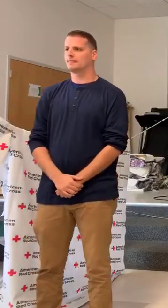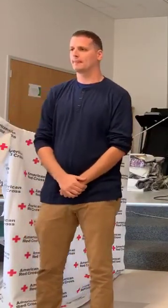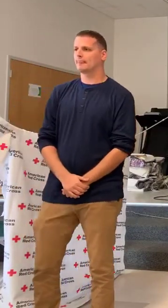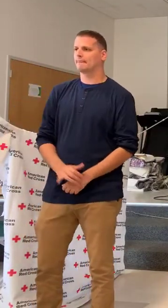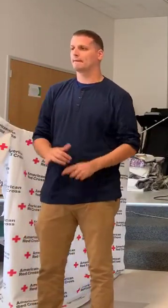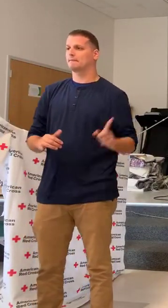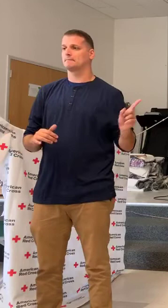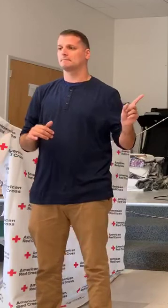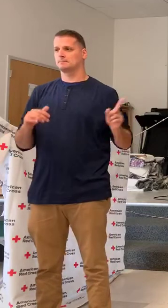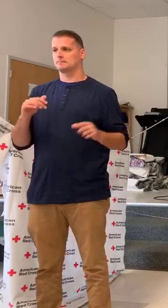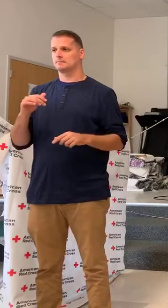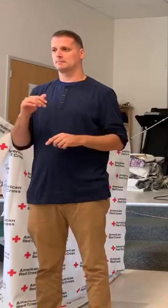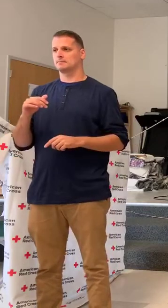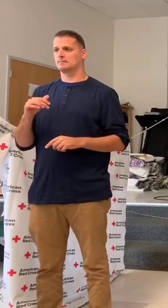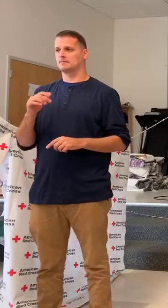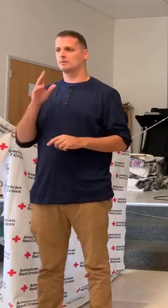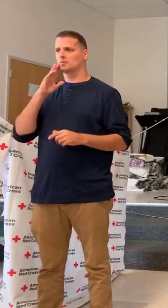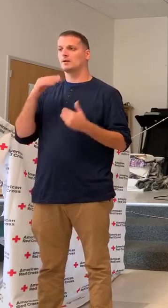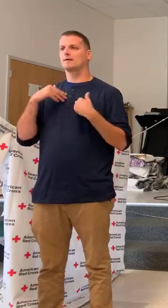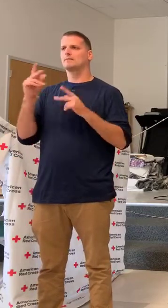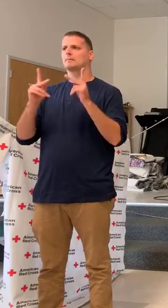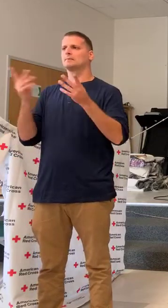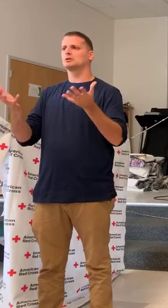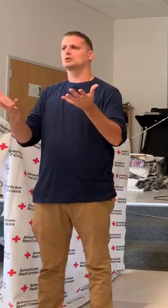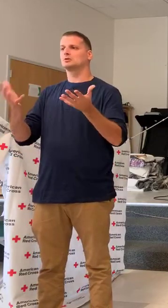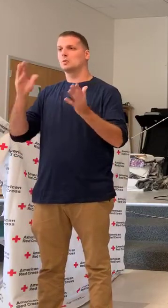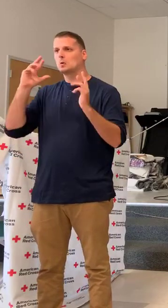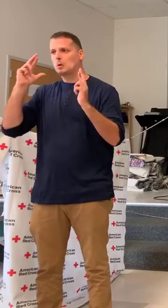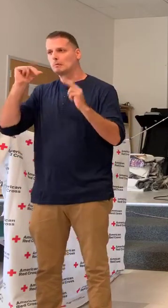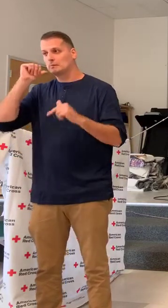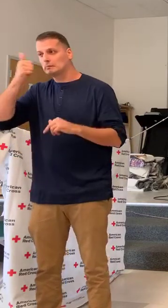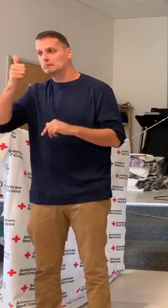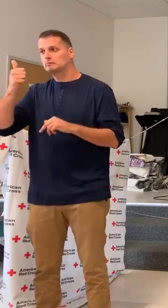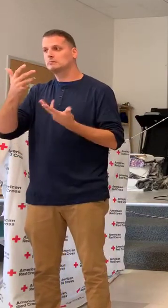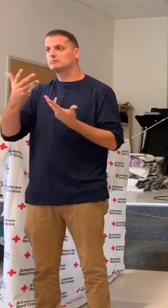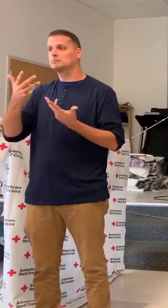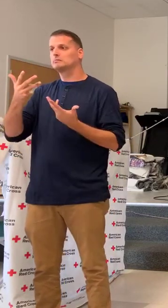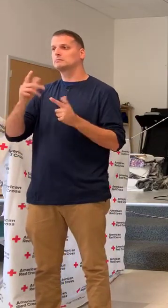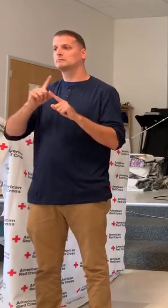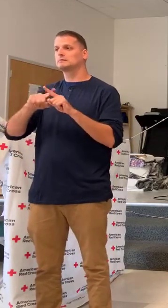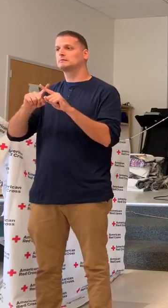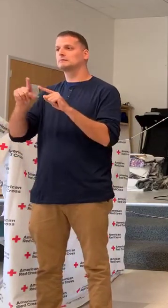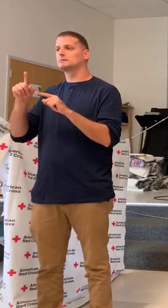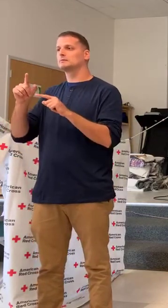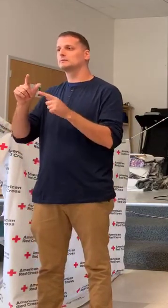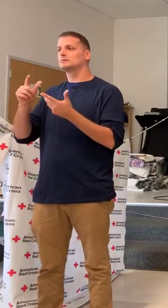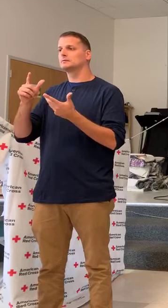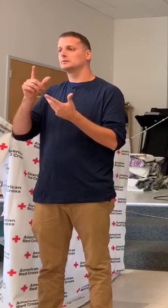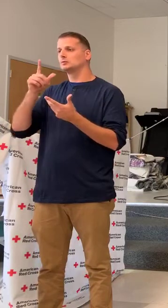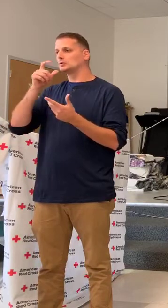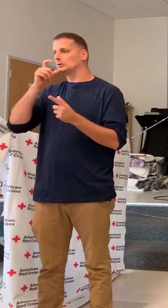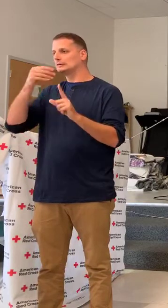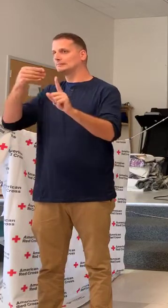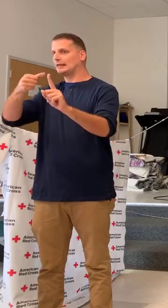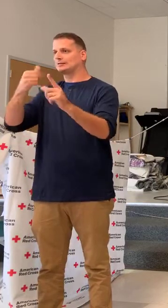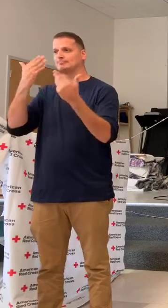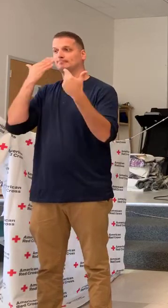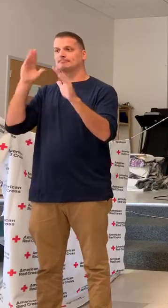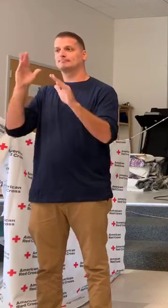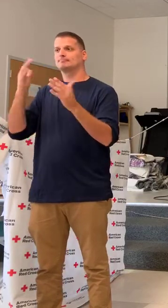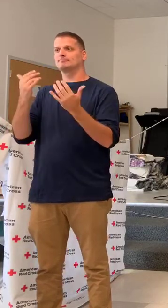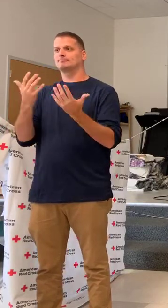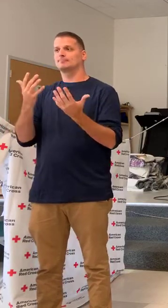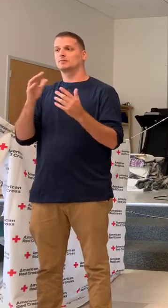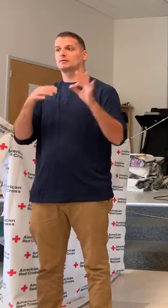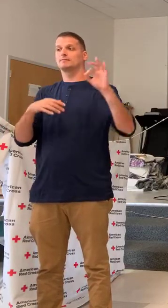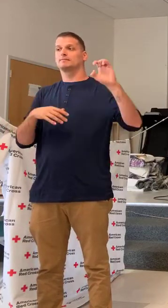by tomorrow to answer those questions, because it's different between who's funding us right now. Right now, FEMA is not. The